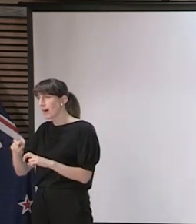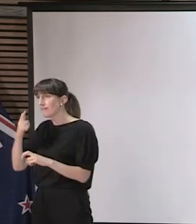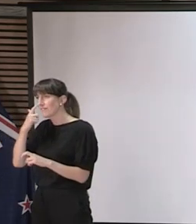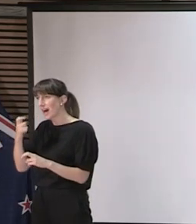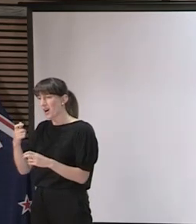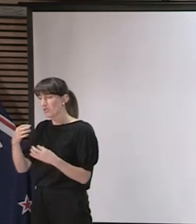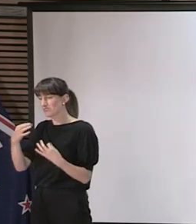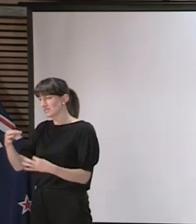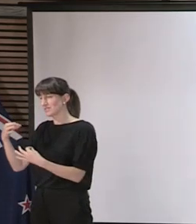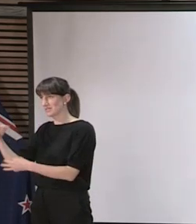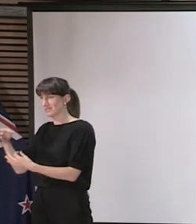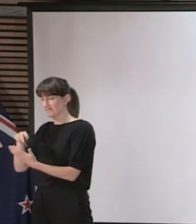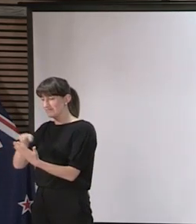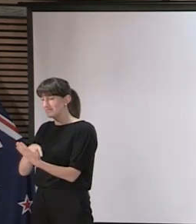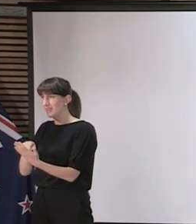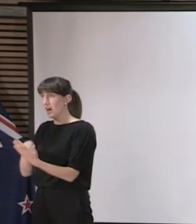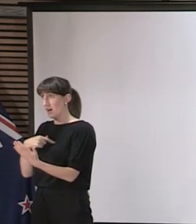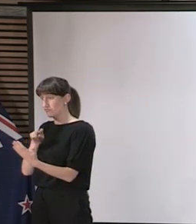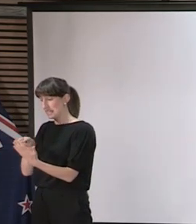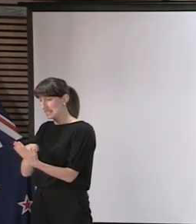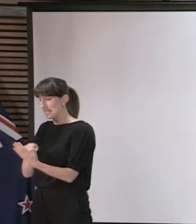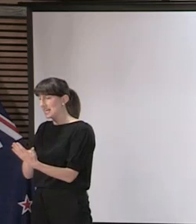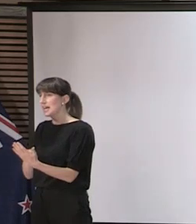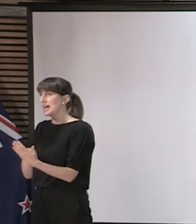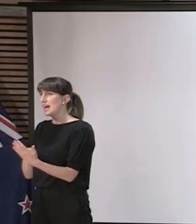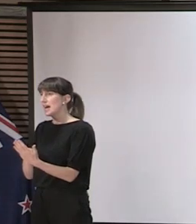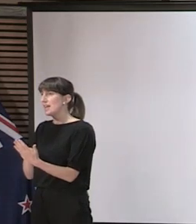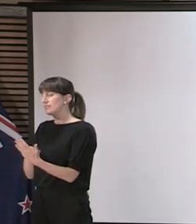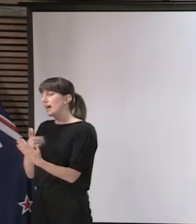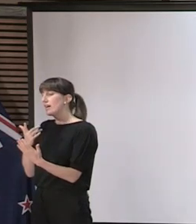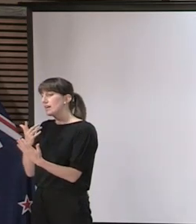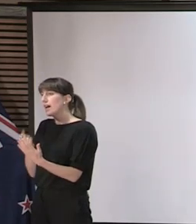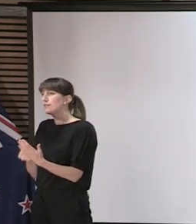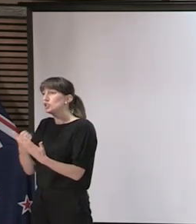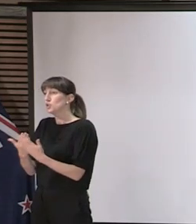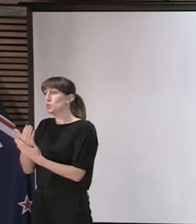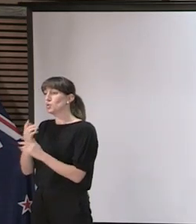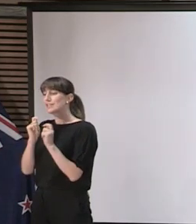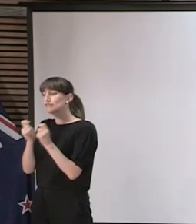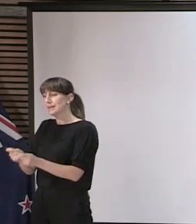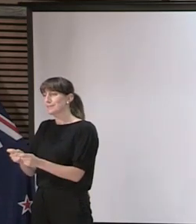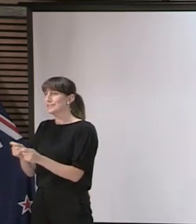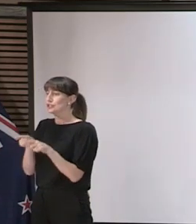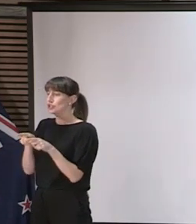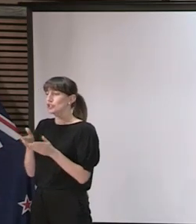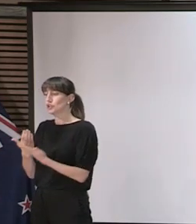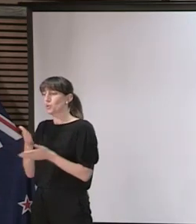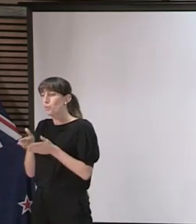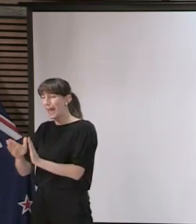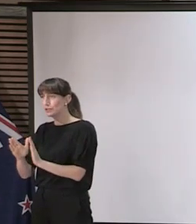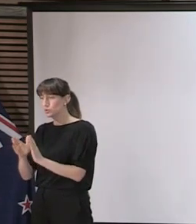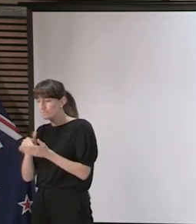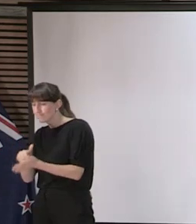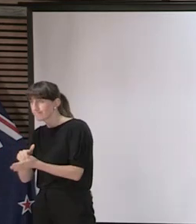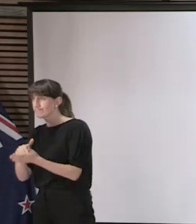Research Council and some in partnership with the Ministry of Health are looking at treatments for people, particularly people who are hospitalised and with severe